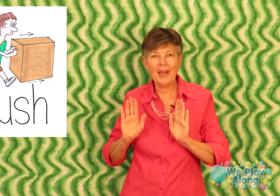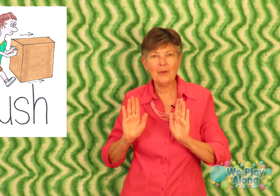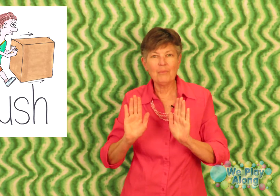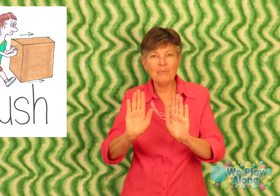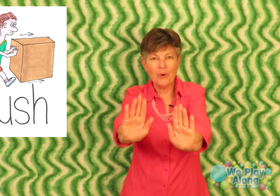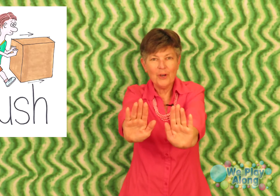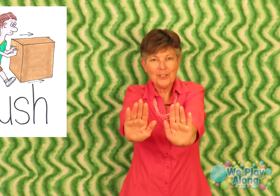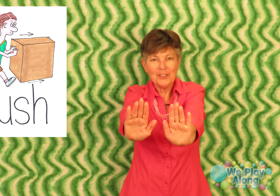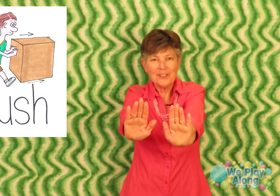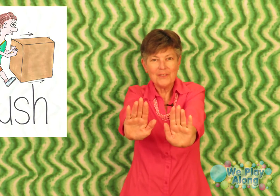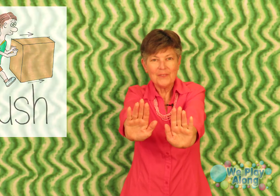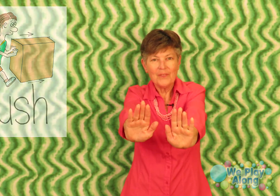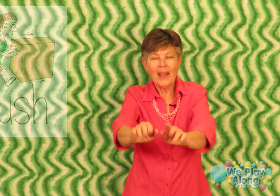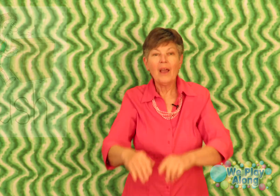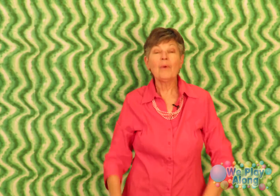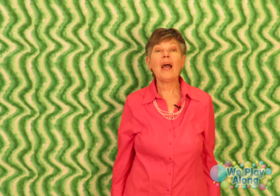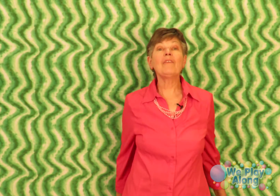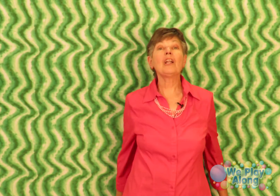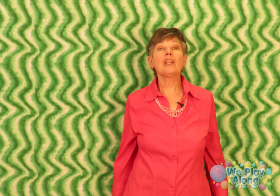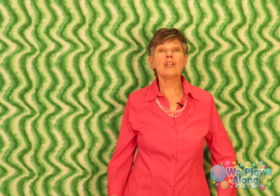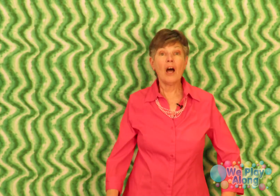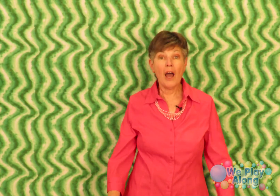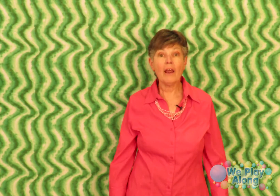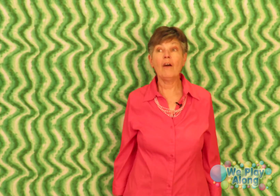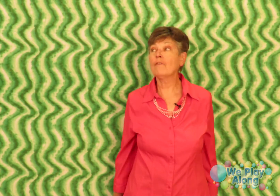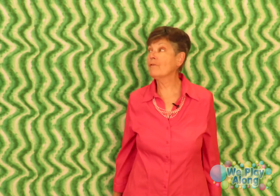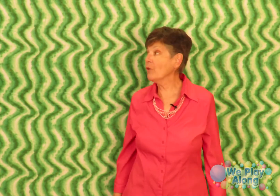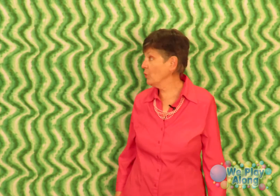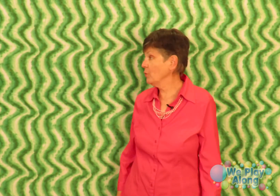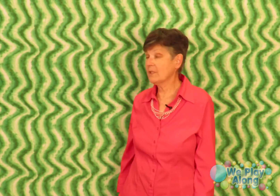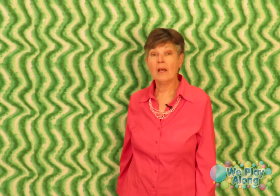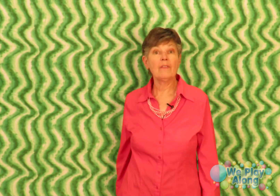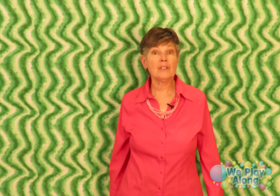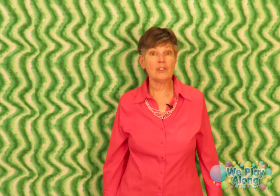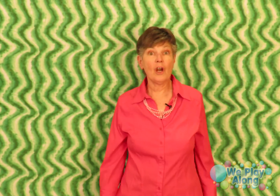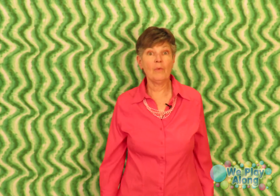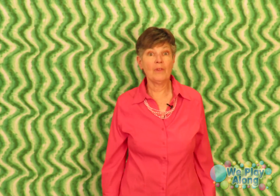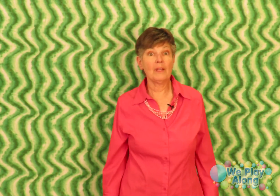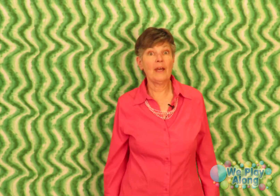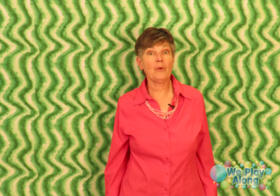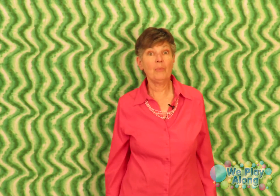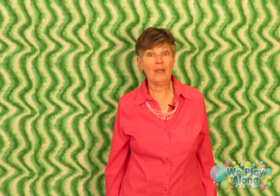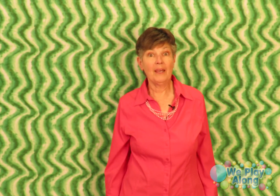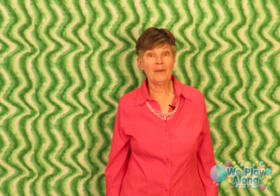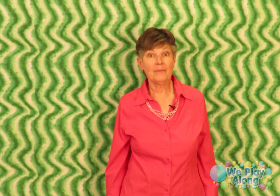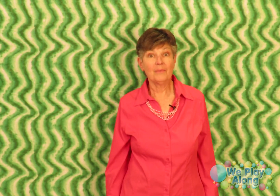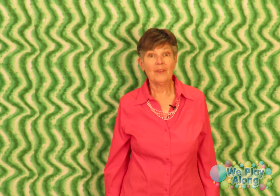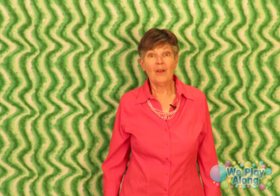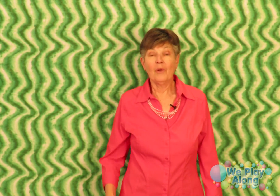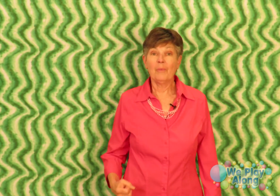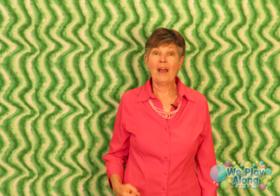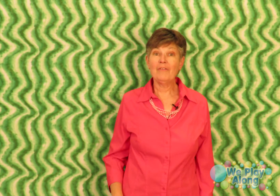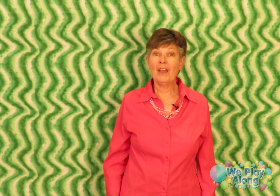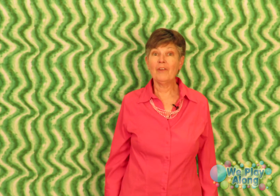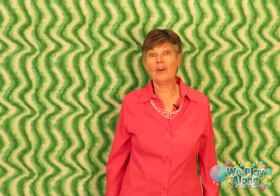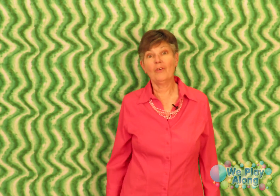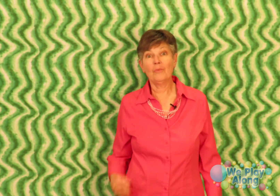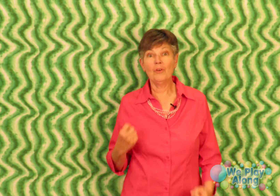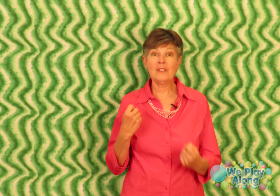and push. We have a lot of foods that start with the letter P. One of my favorite, go to the movies,